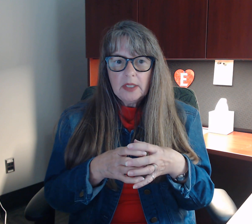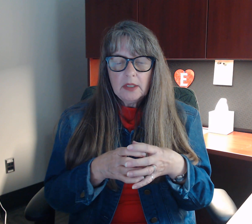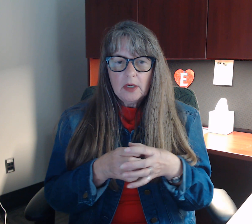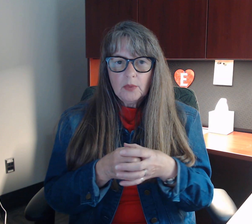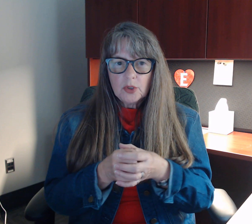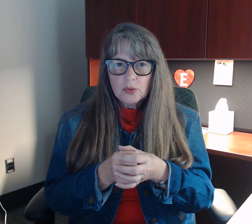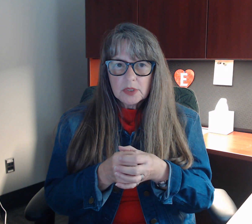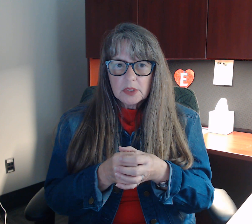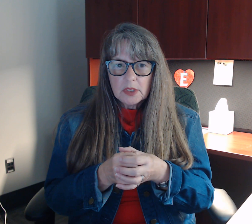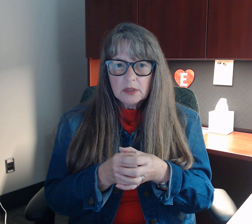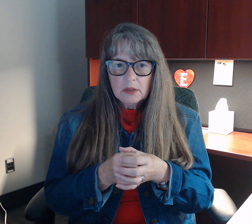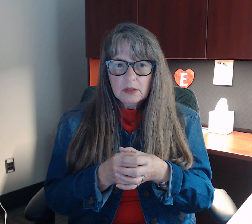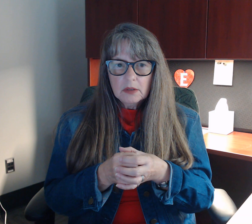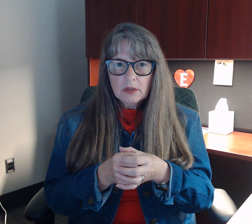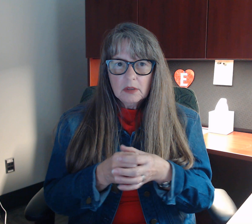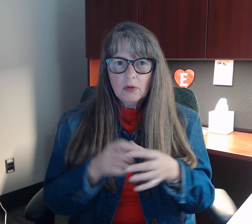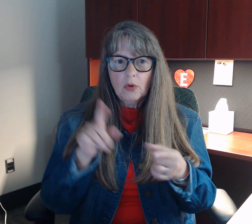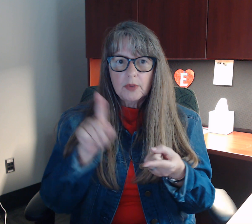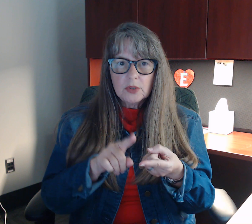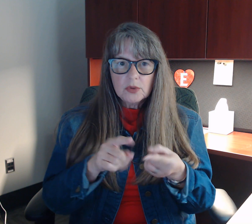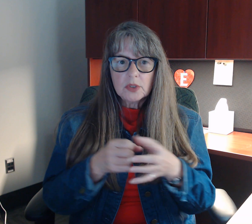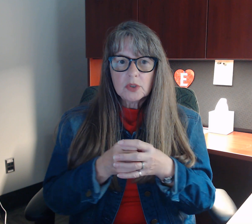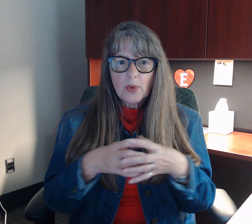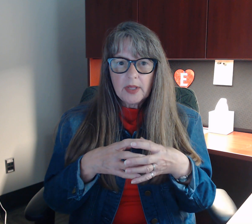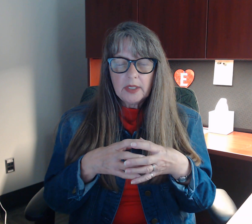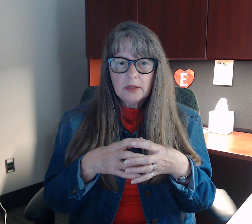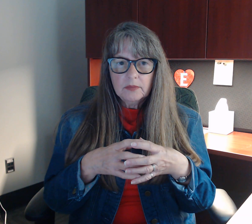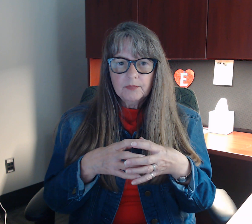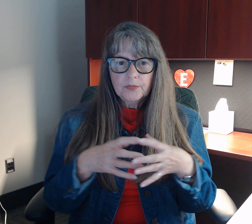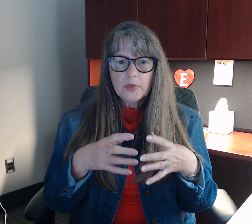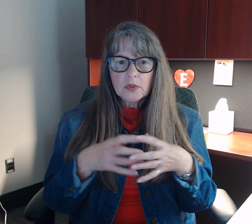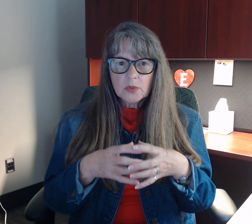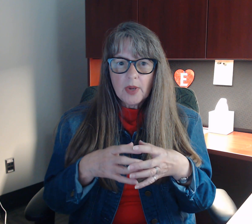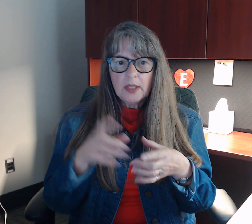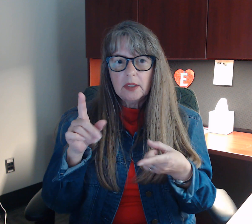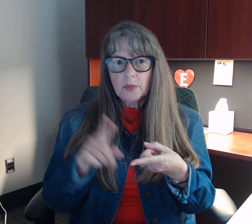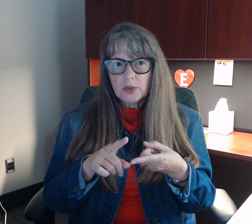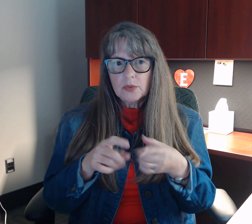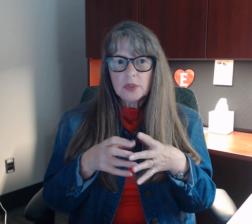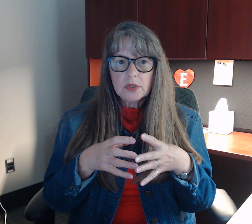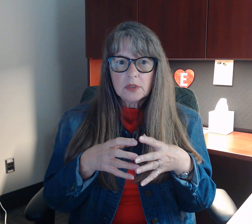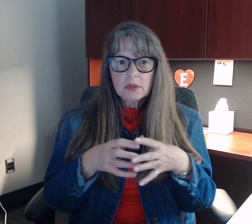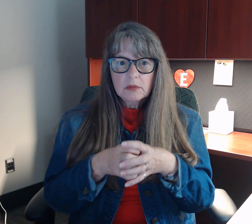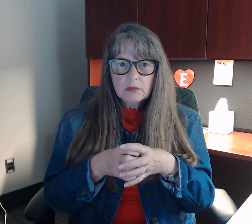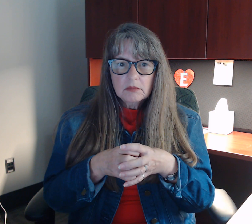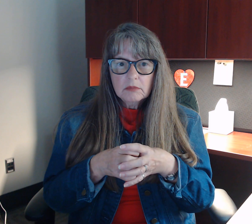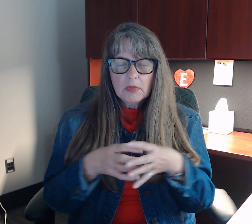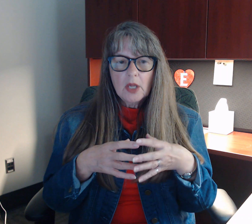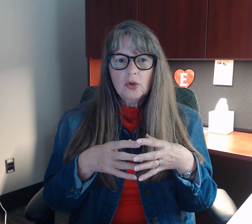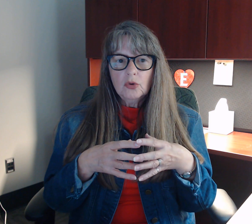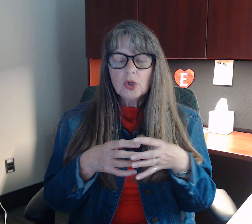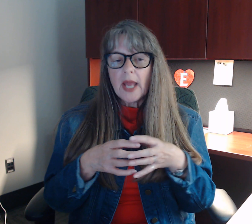it reduces it, or reduces swelling, it reduces. You could actually